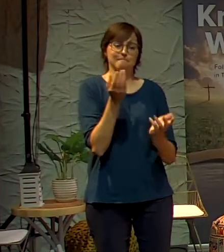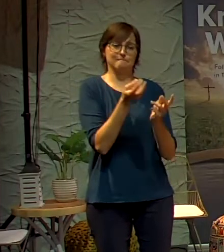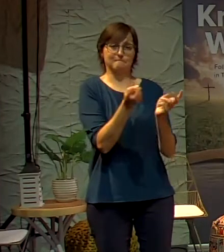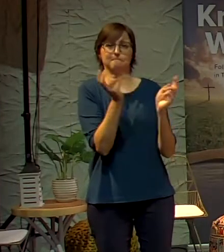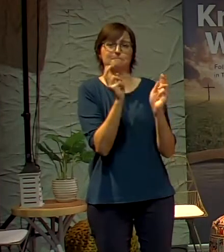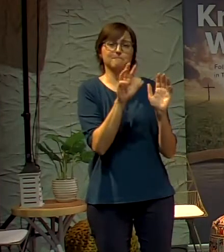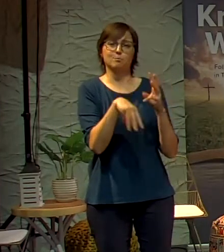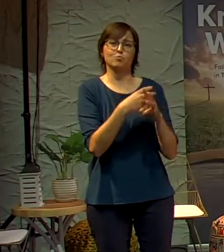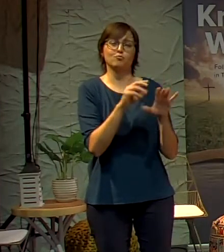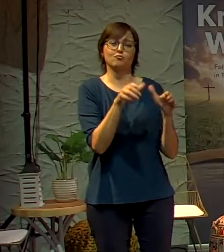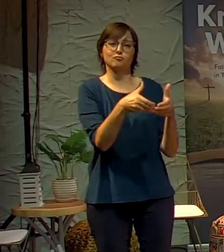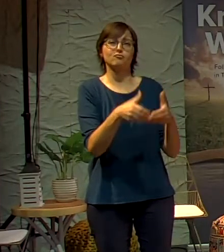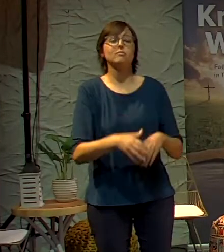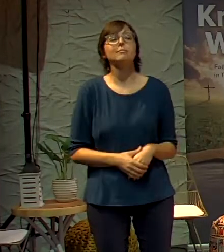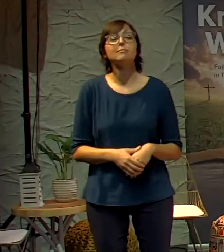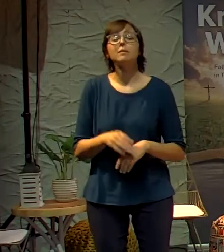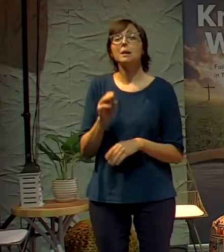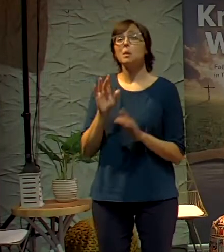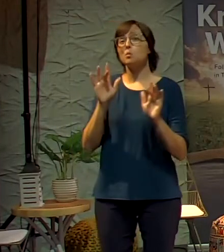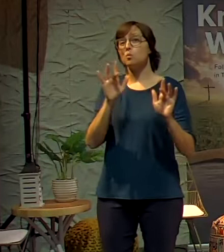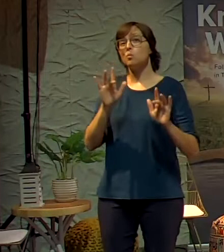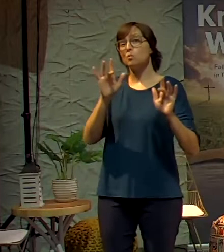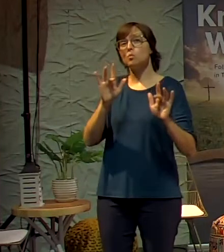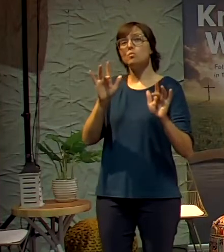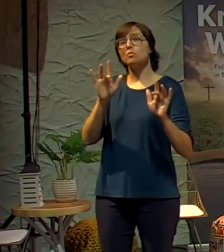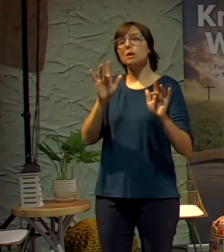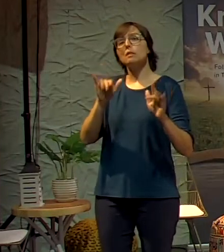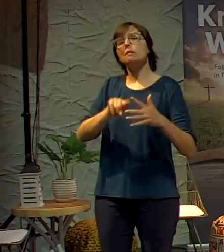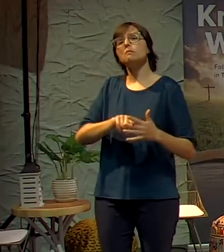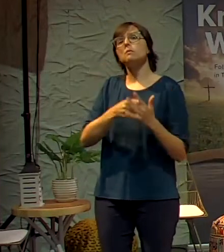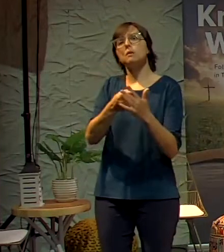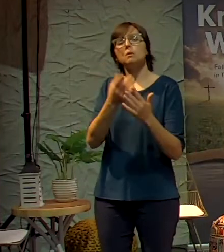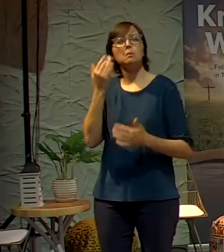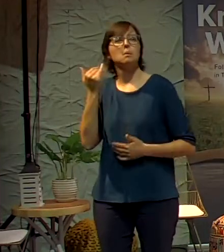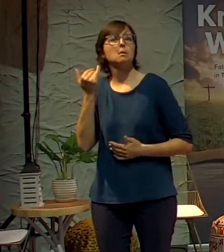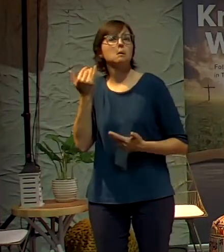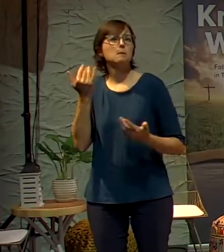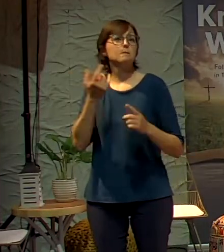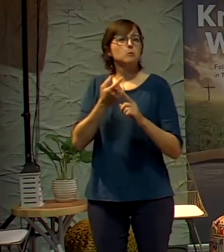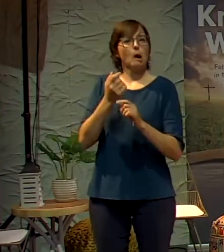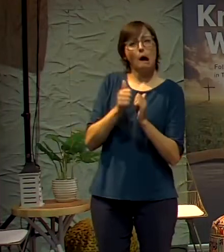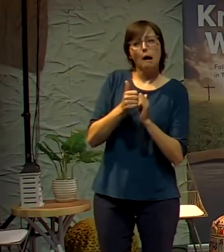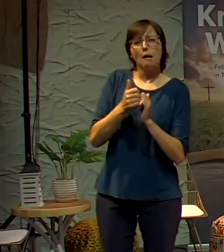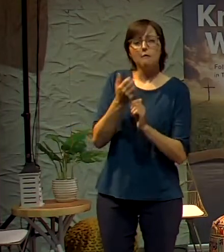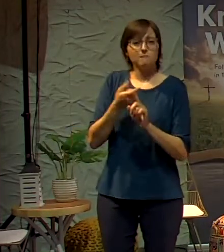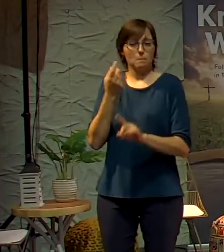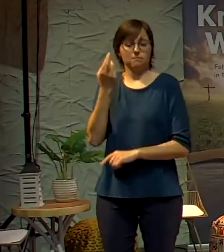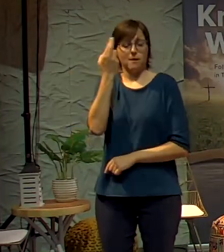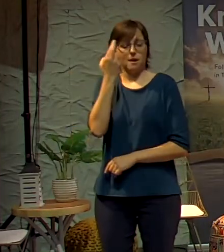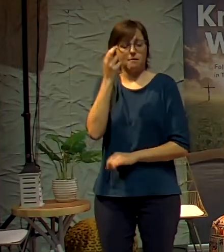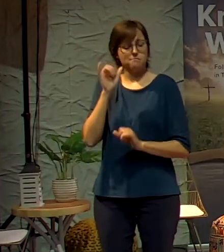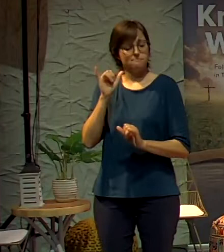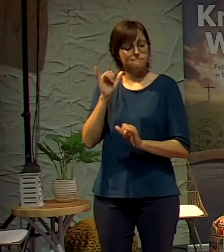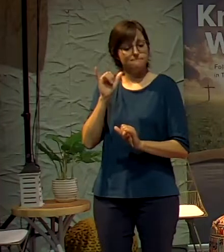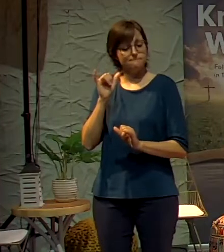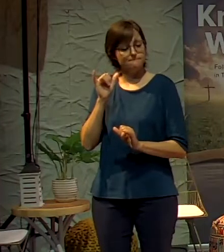See, mercy is activated by a realization that